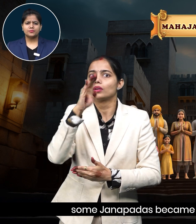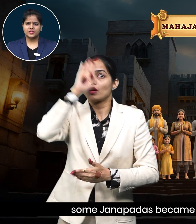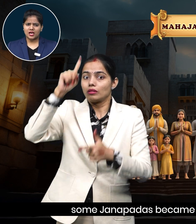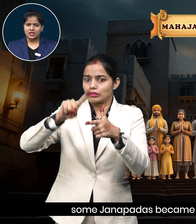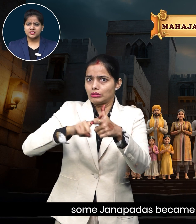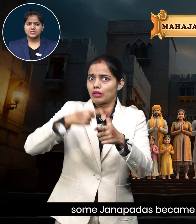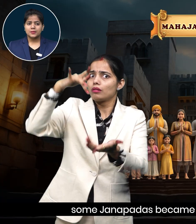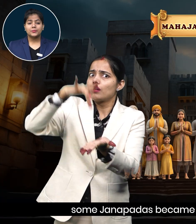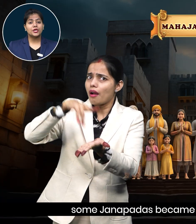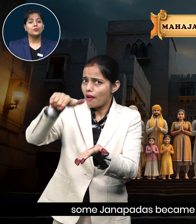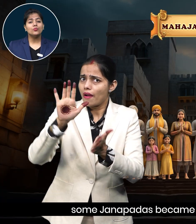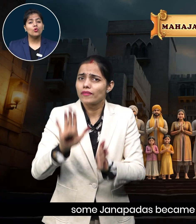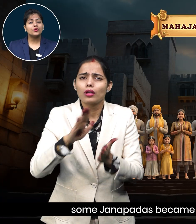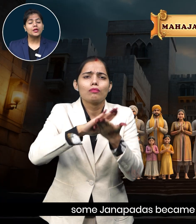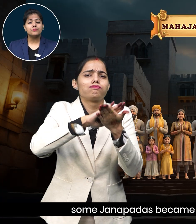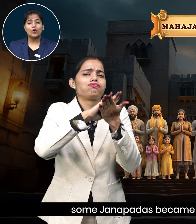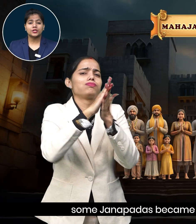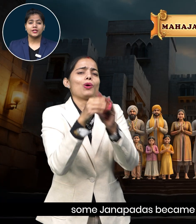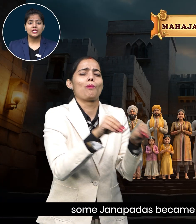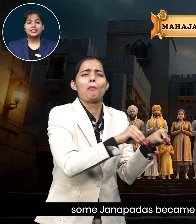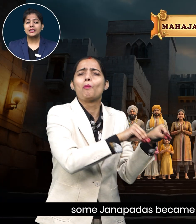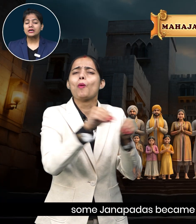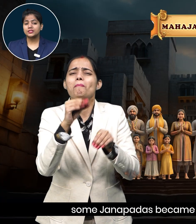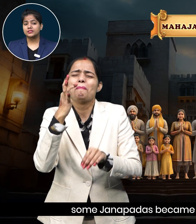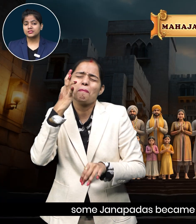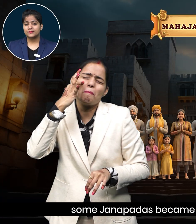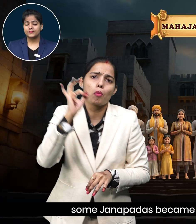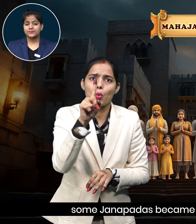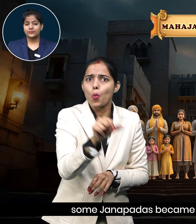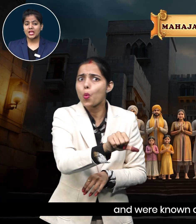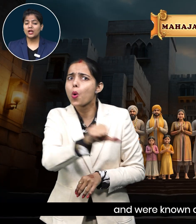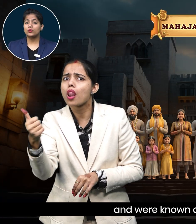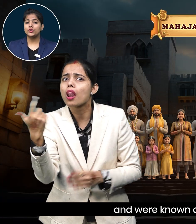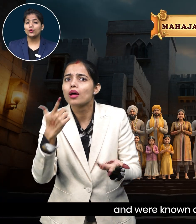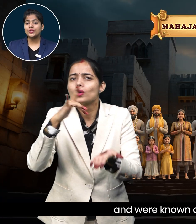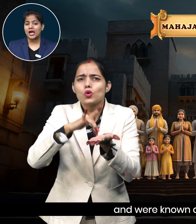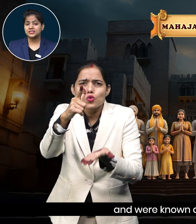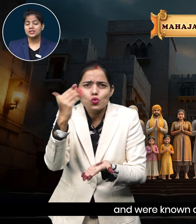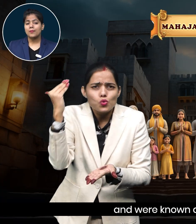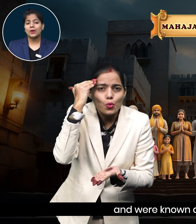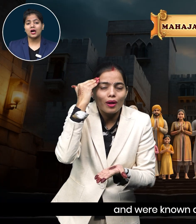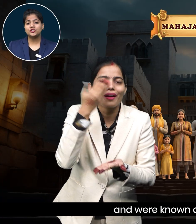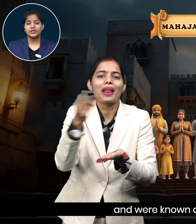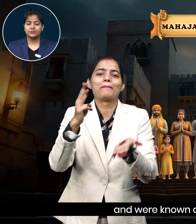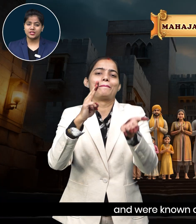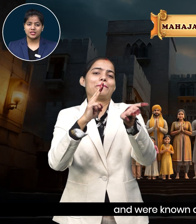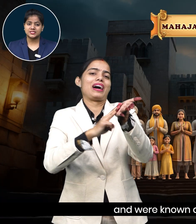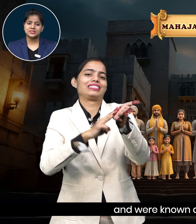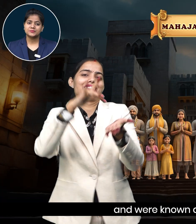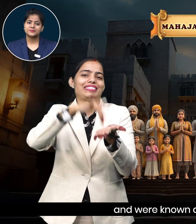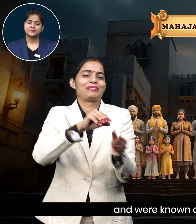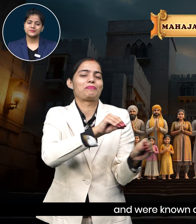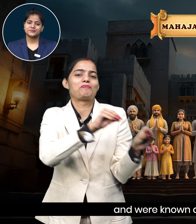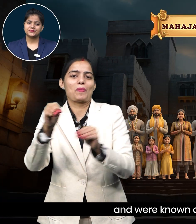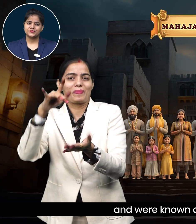some Janpadas became more important than others and were known as